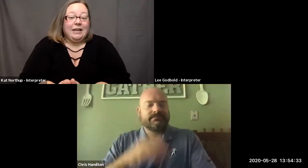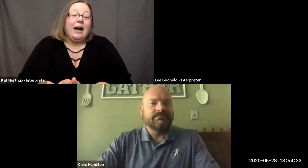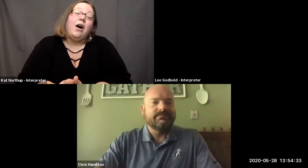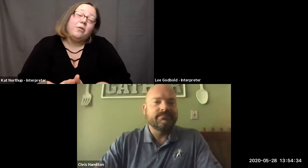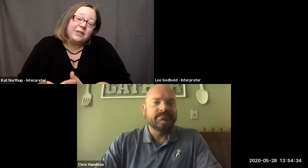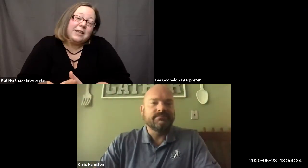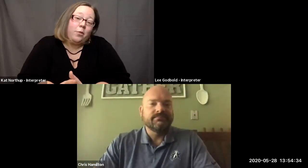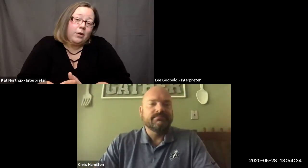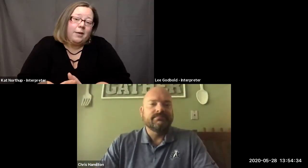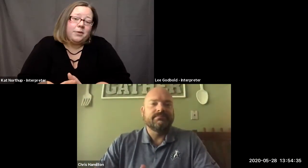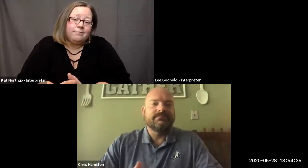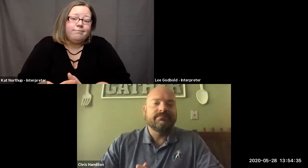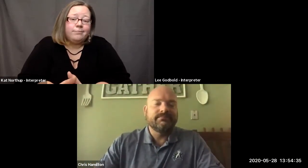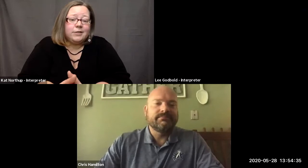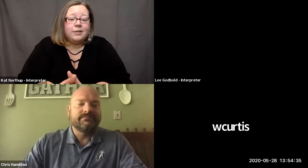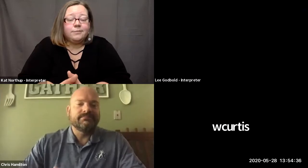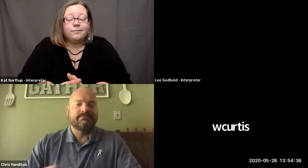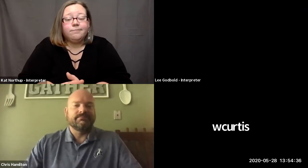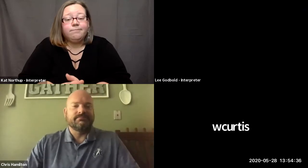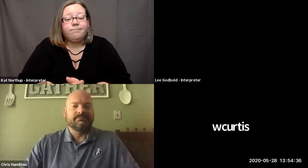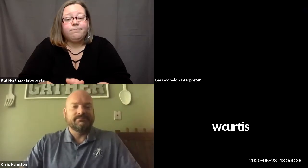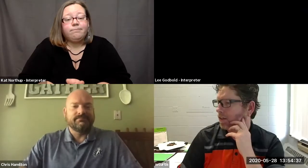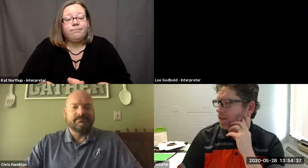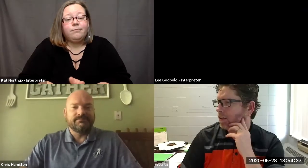Yeah, hopefully that won't happen, you know.